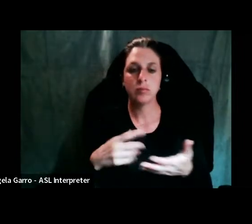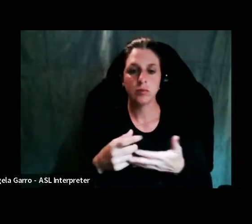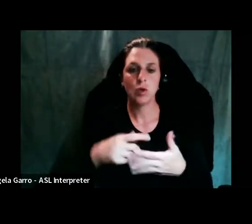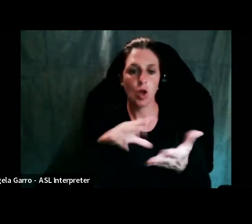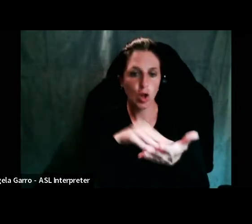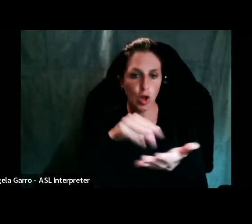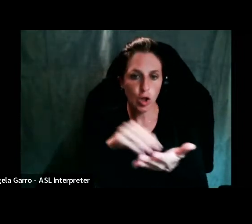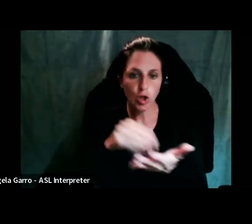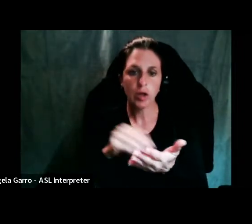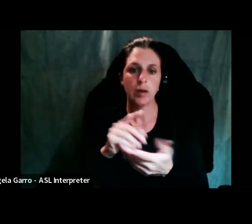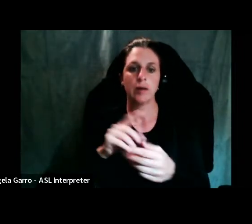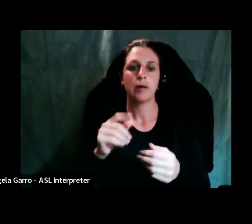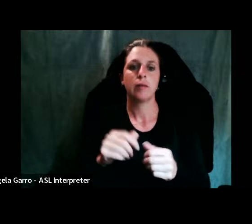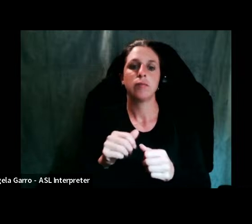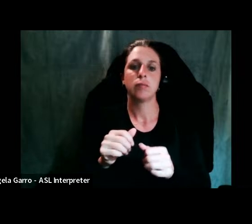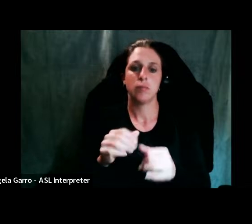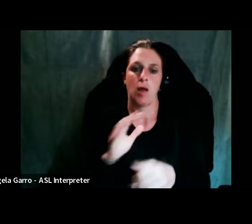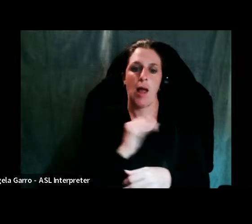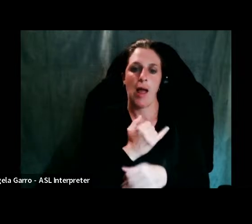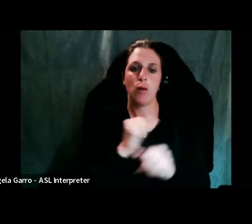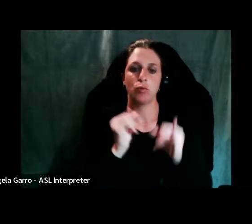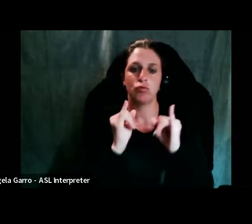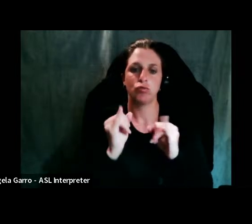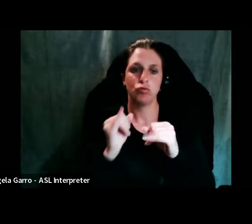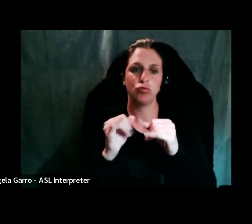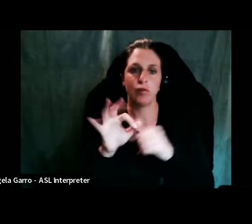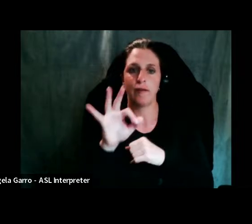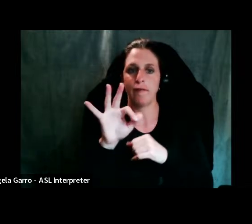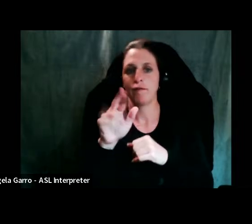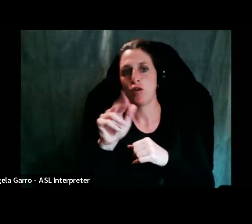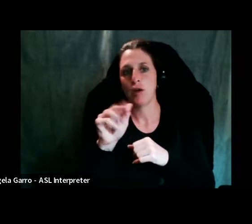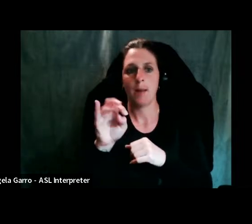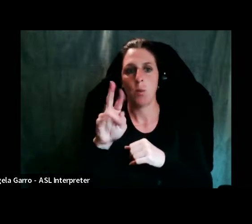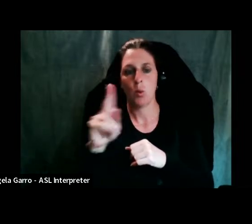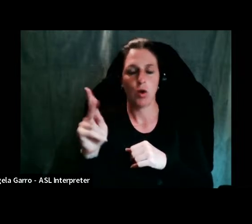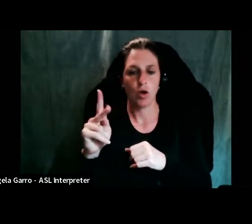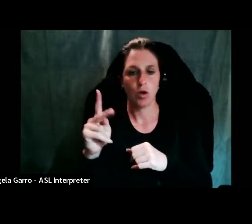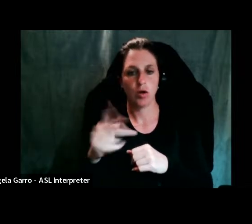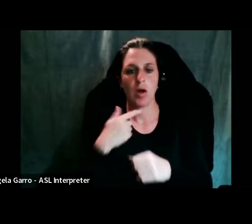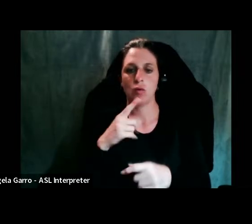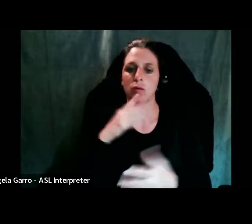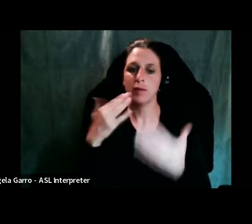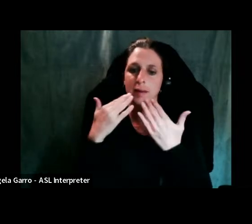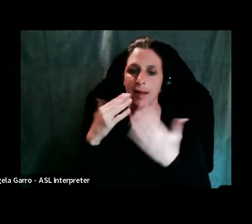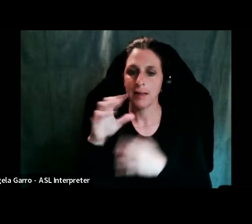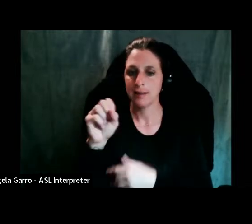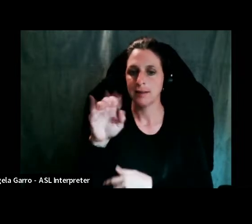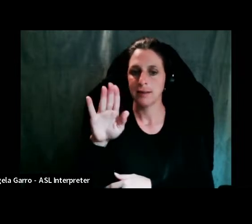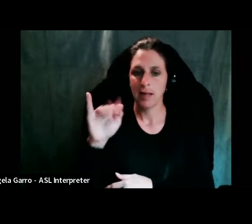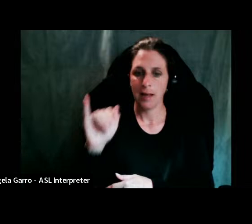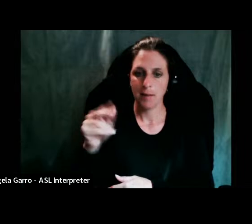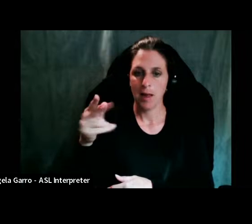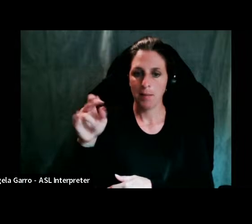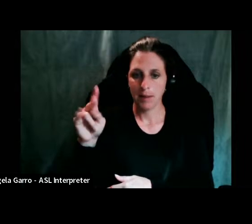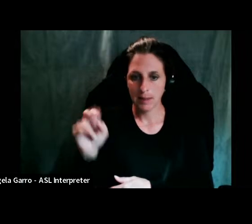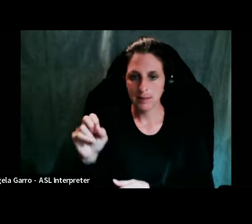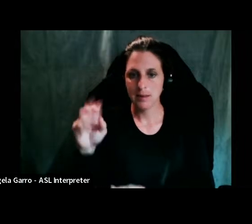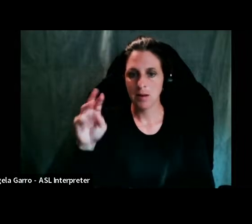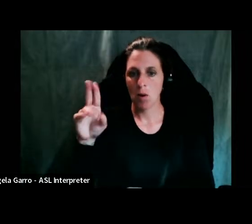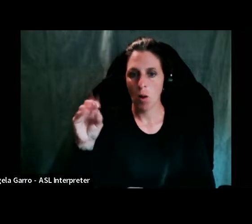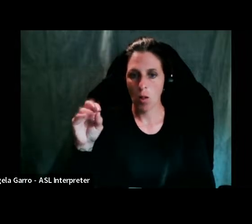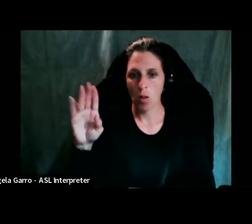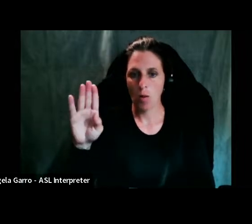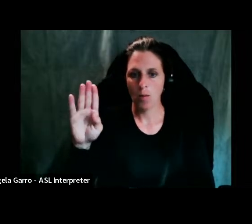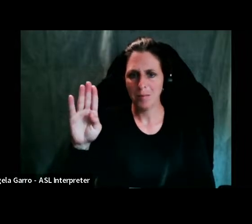instructional framework. I really want to thank Sabby, Hopkins, Marlo Bagsick, Brian Simmons,